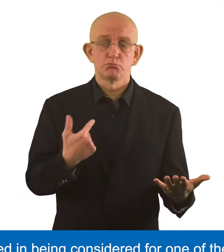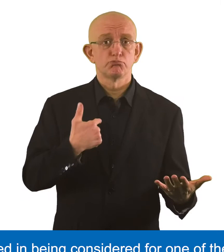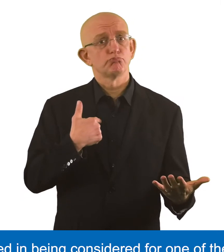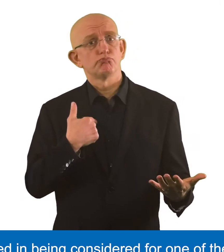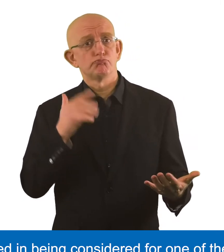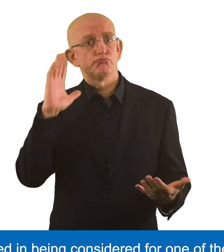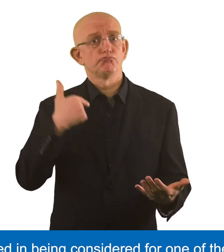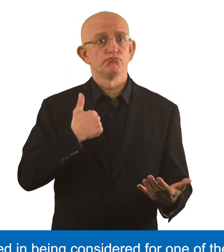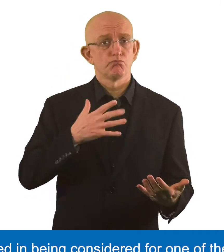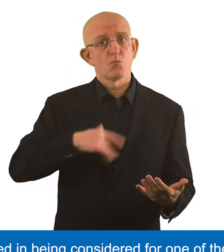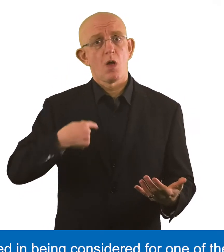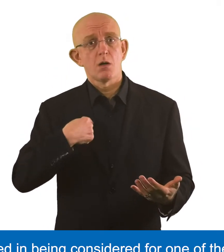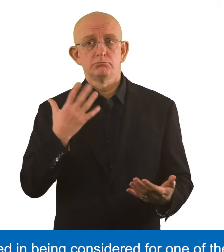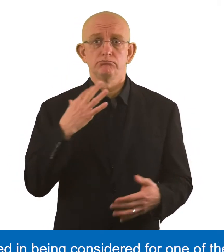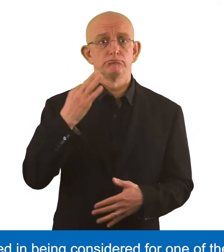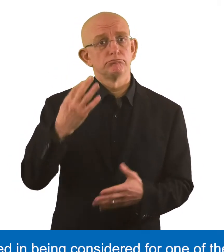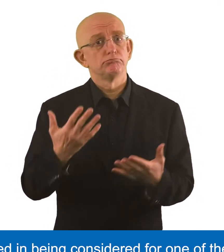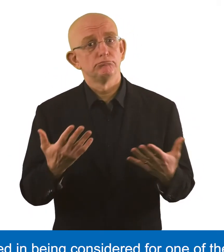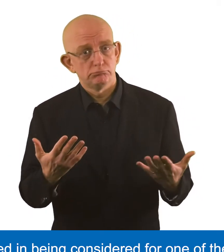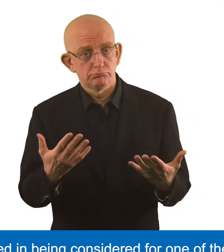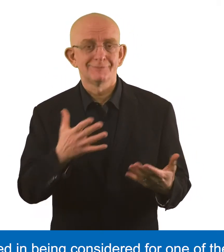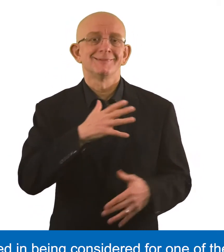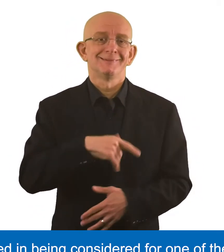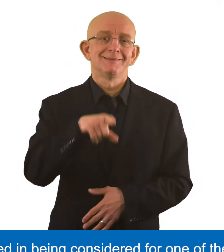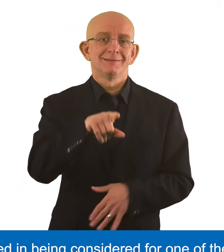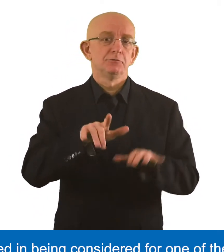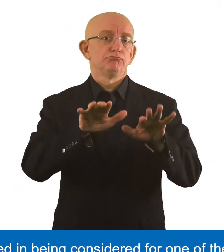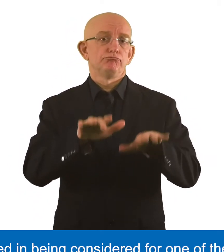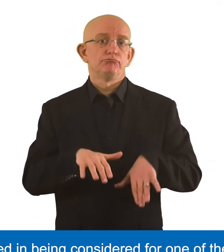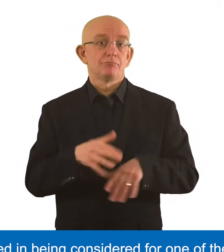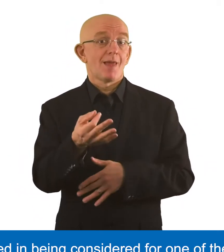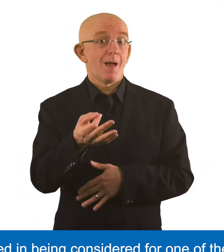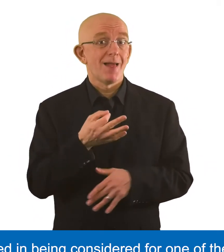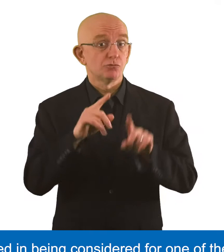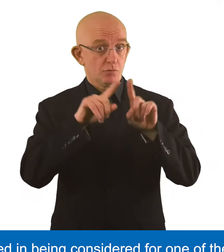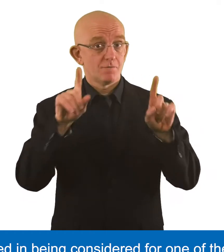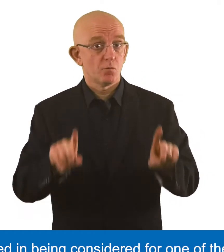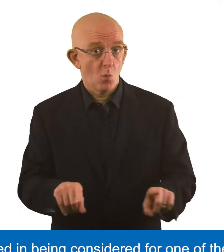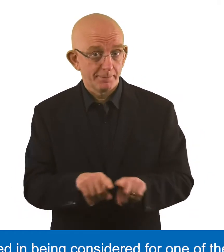If you are interested in being considered for one of these positions, please complete the application form.